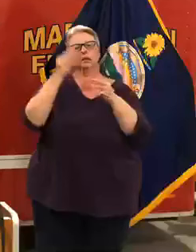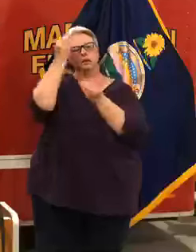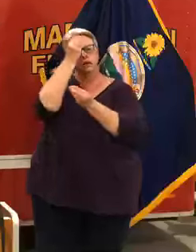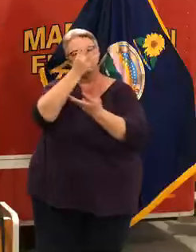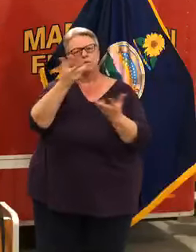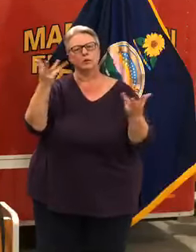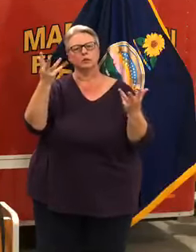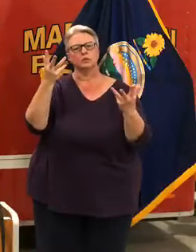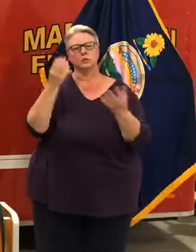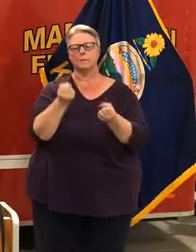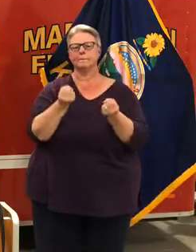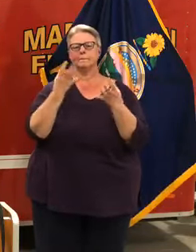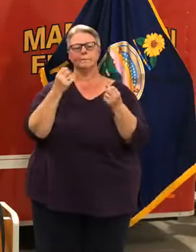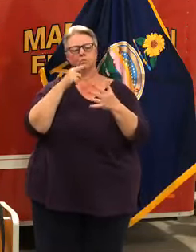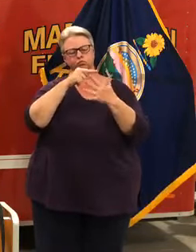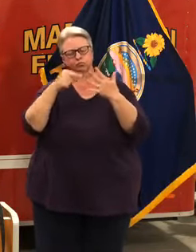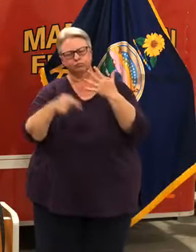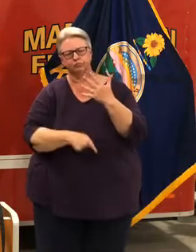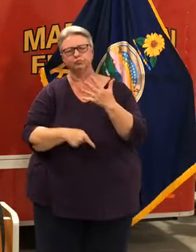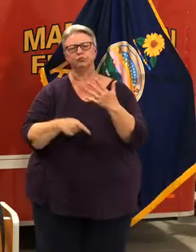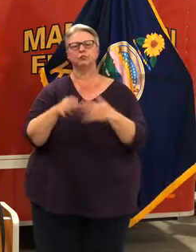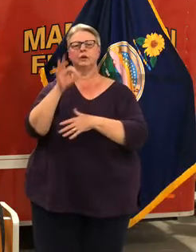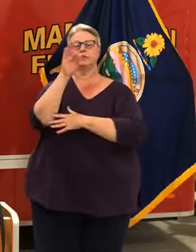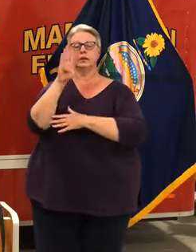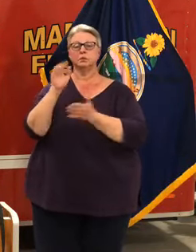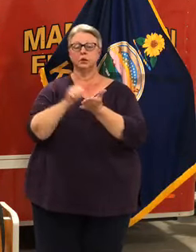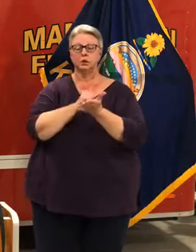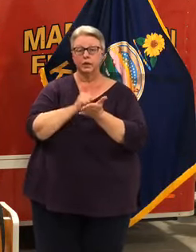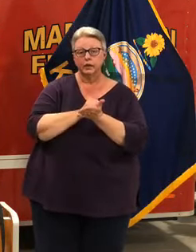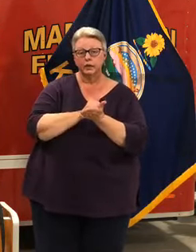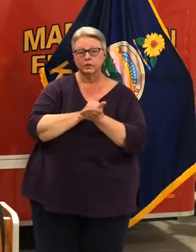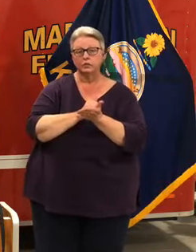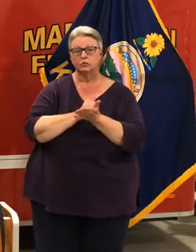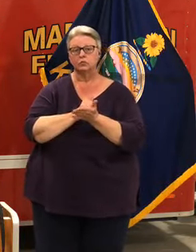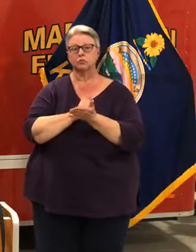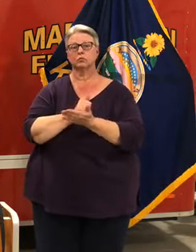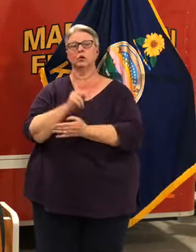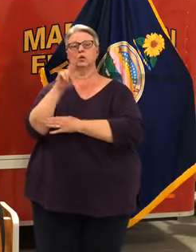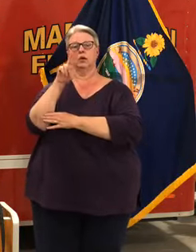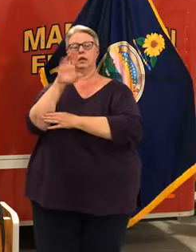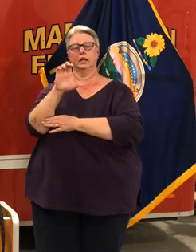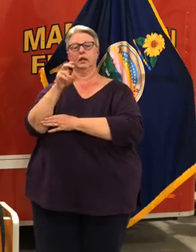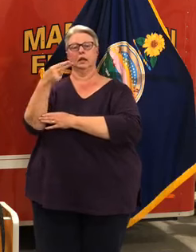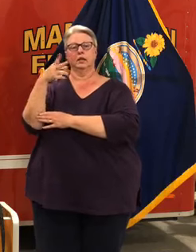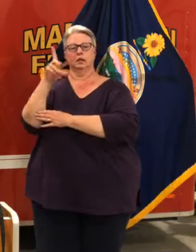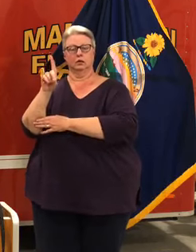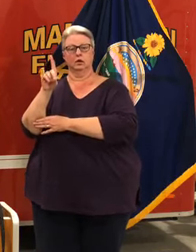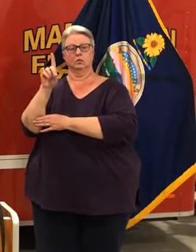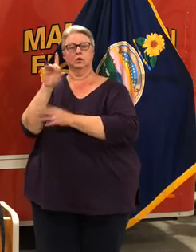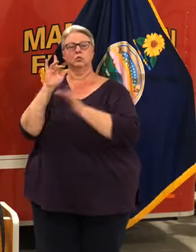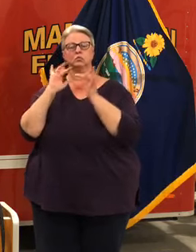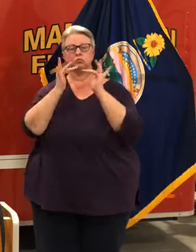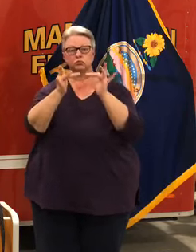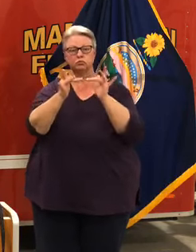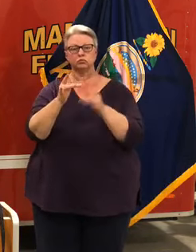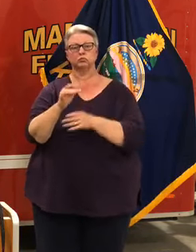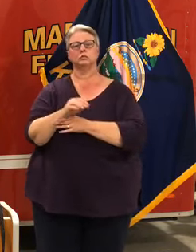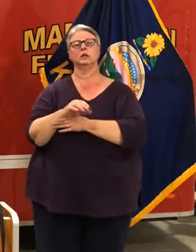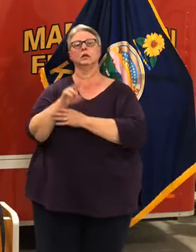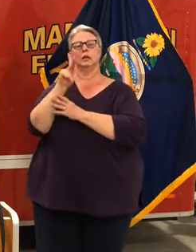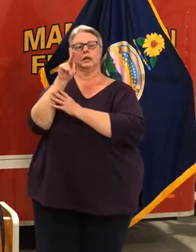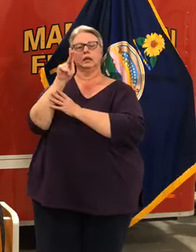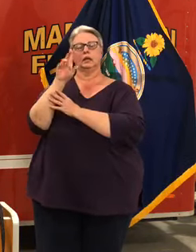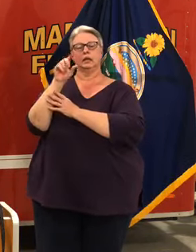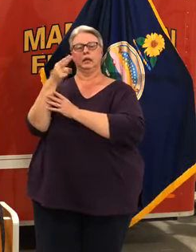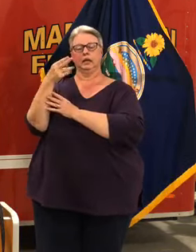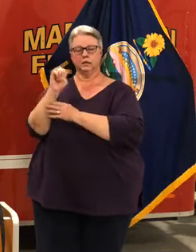from, including our Facebook page, the Riley County Health Department website, the KDHE website, and